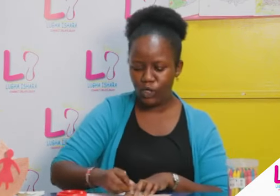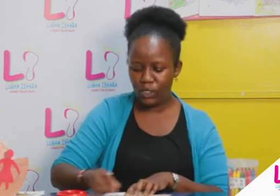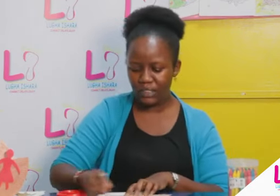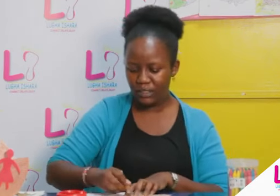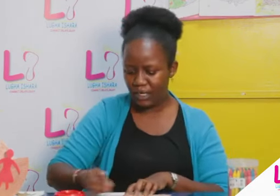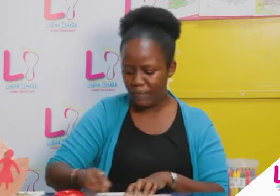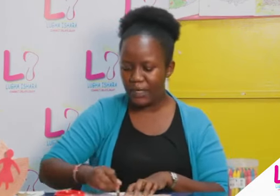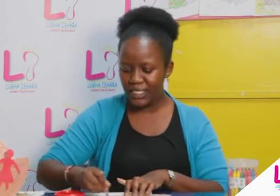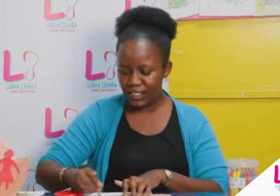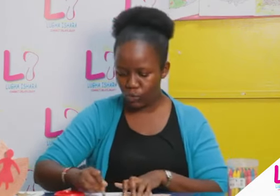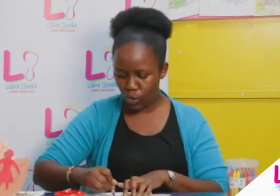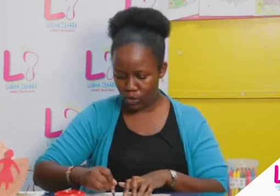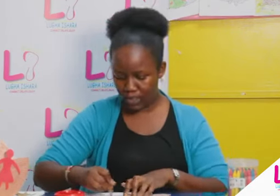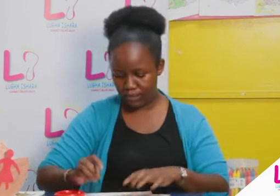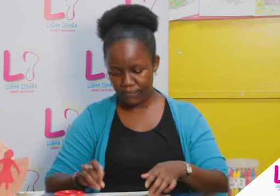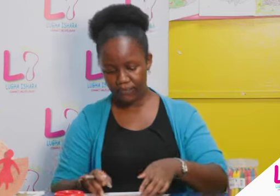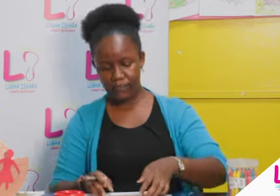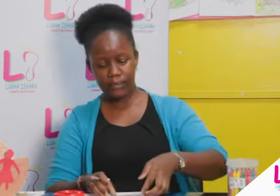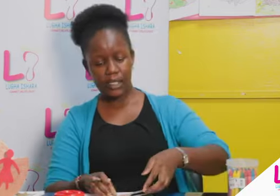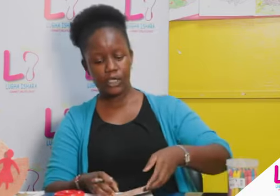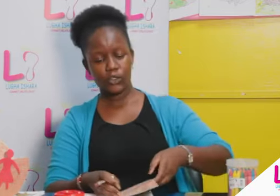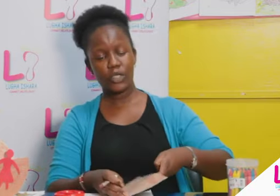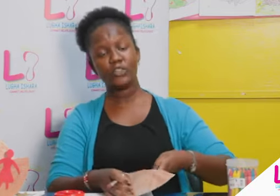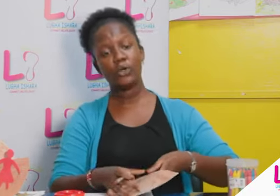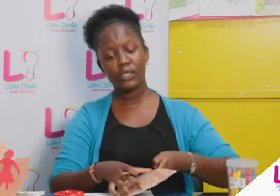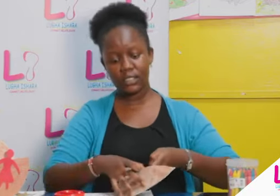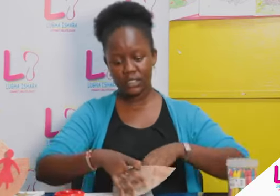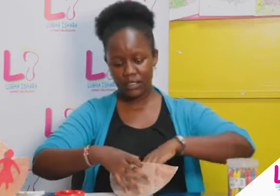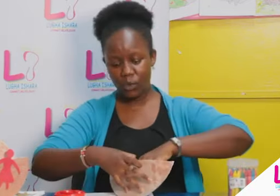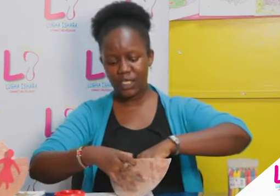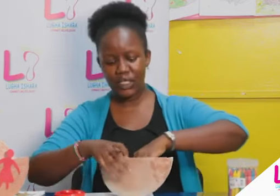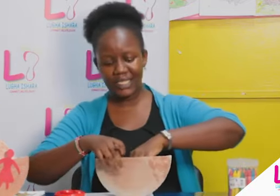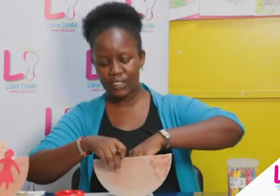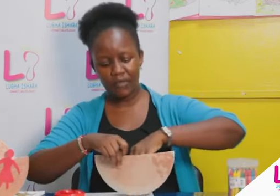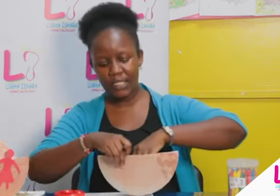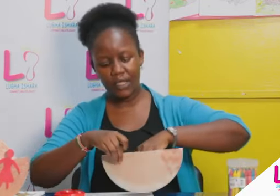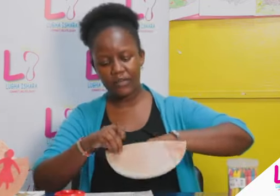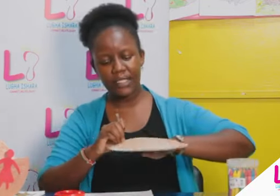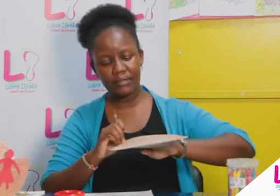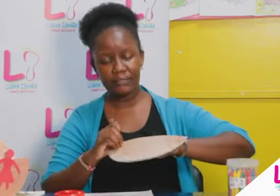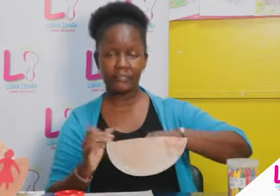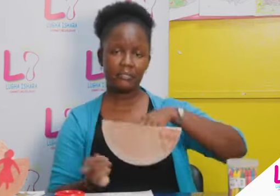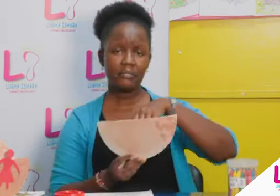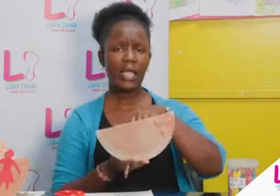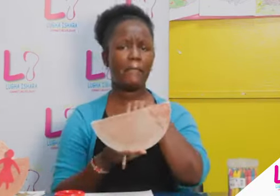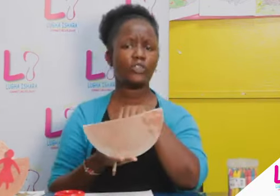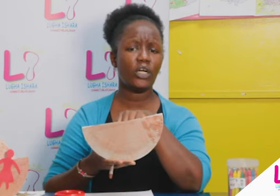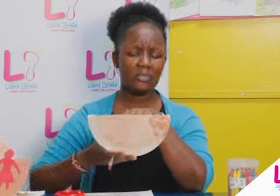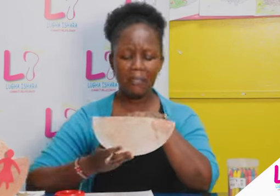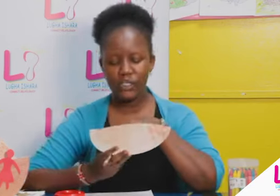not pleasing to God. So he wanted to get rid of everything, but God remembered